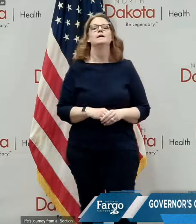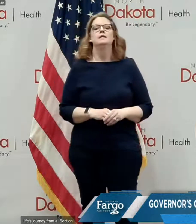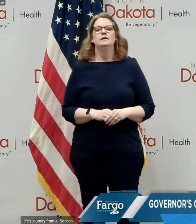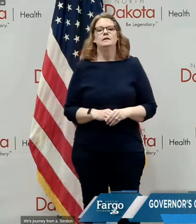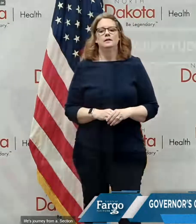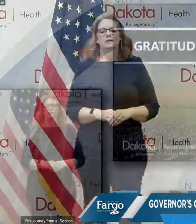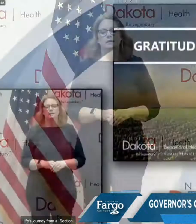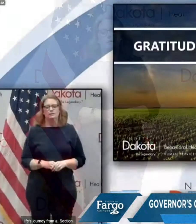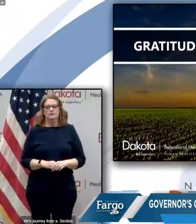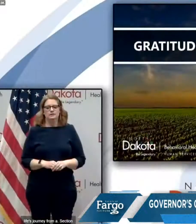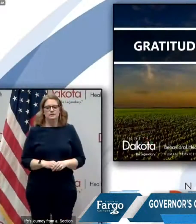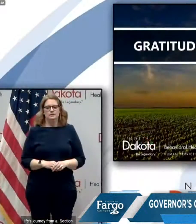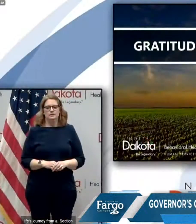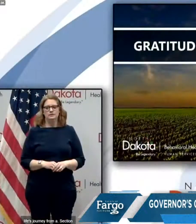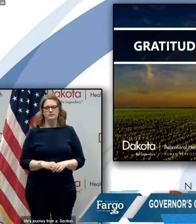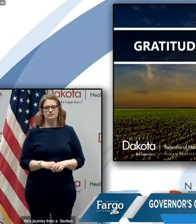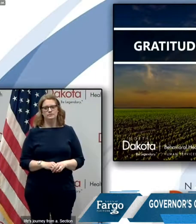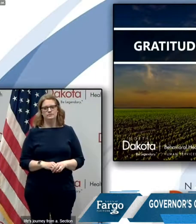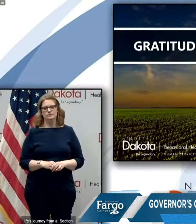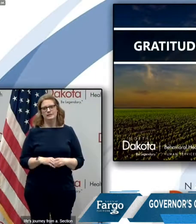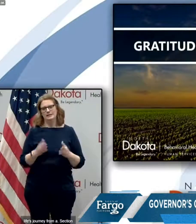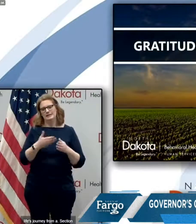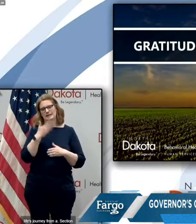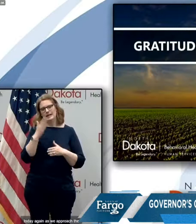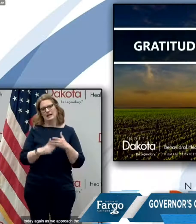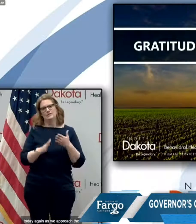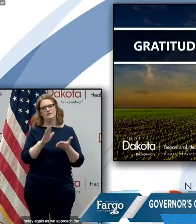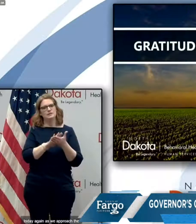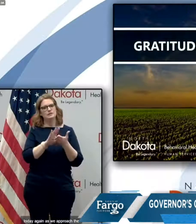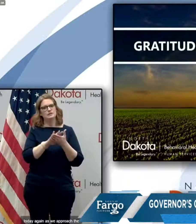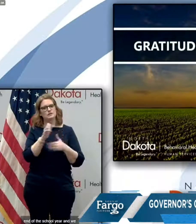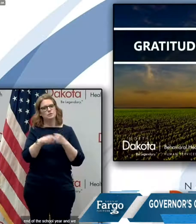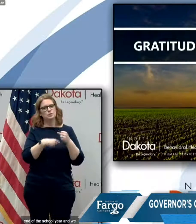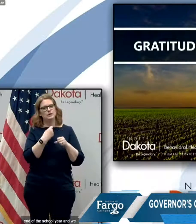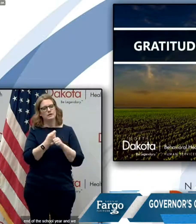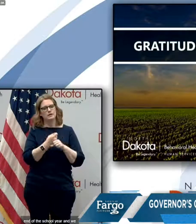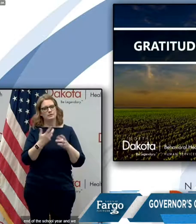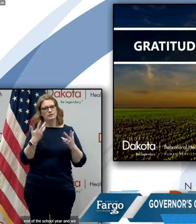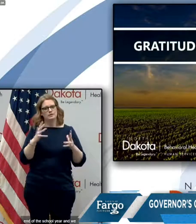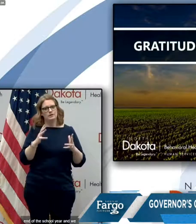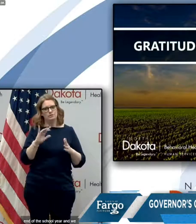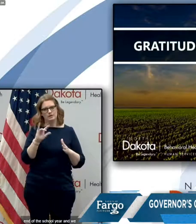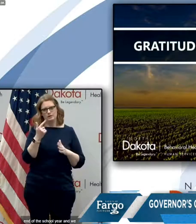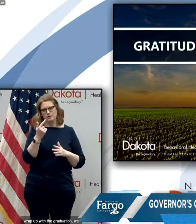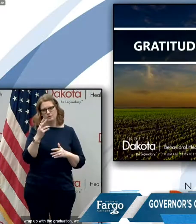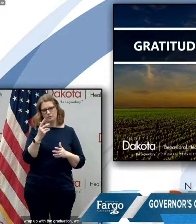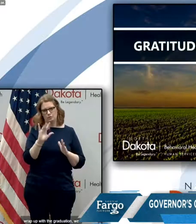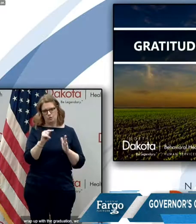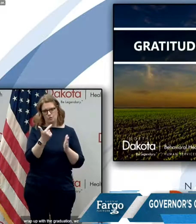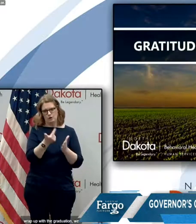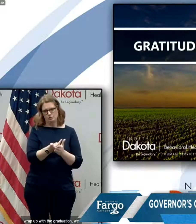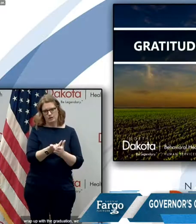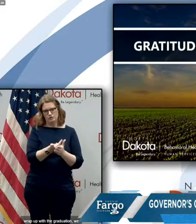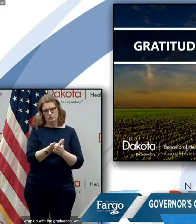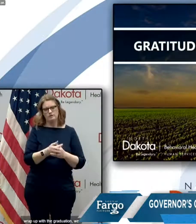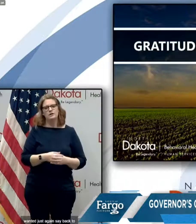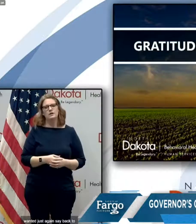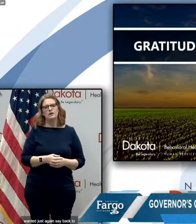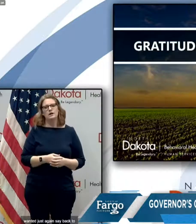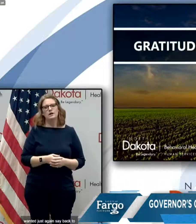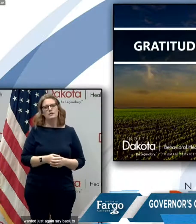again, as we approach the end of the school year and we wrap up with graduation, we want to just again say back to the more